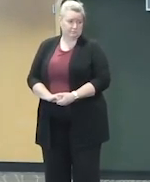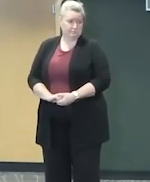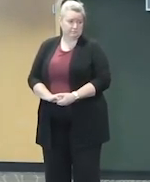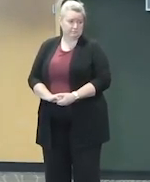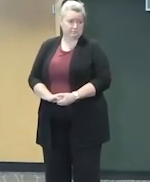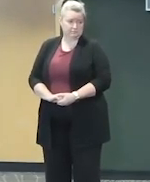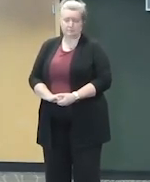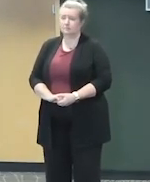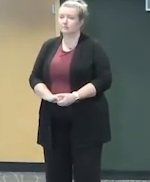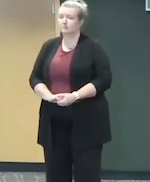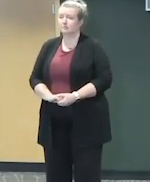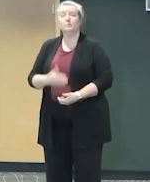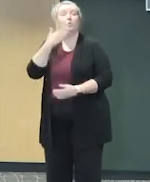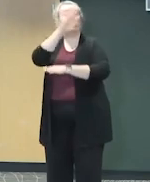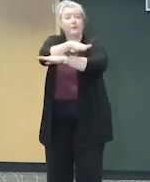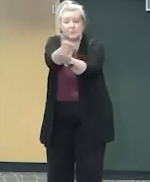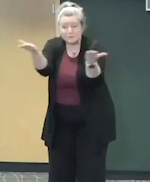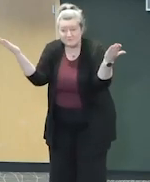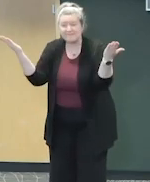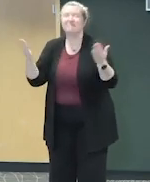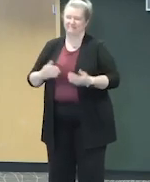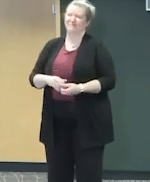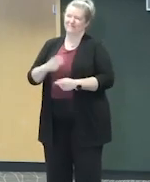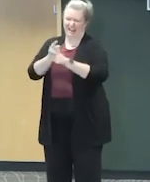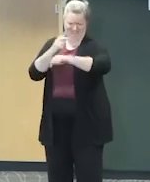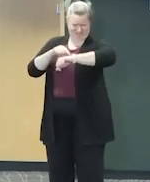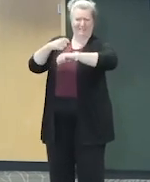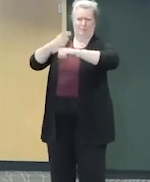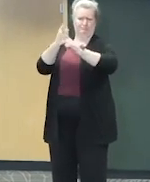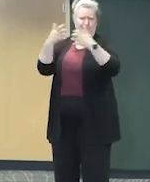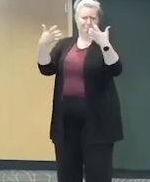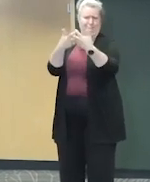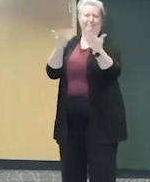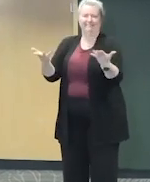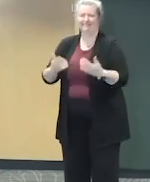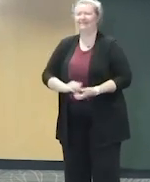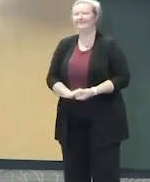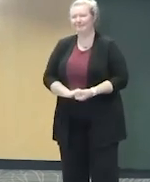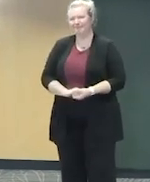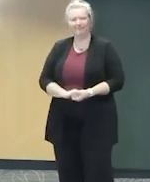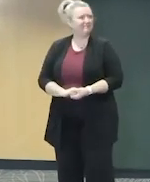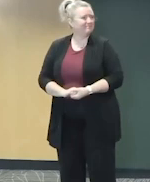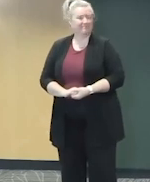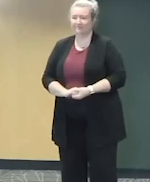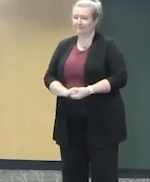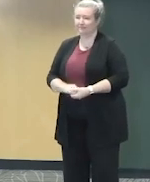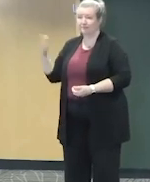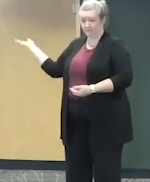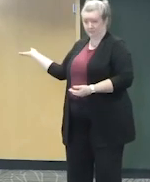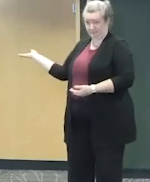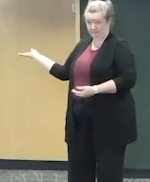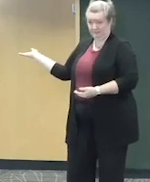Good afternoon, everyone, and thank you for joining us on short notice. I'm joined to my right